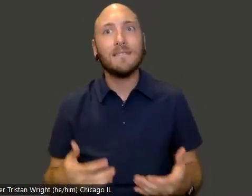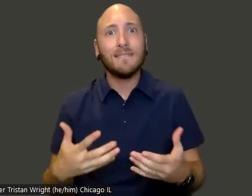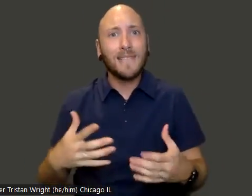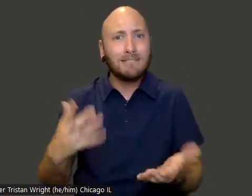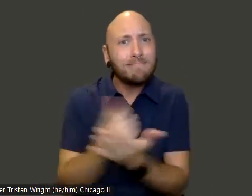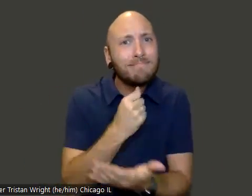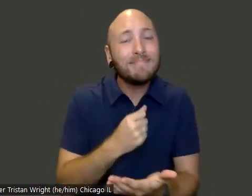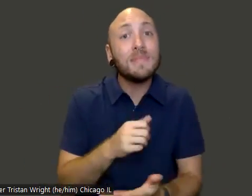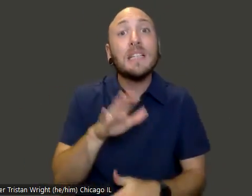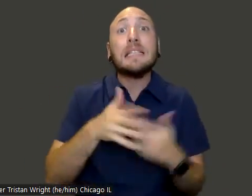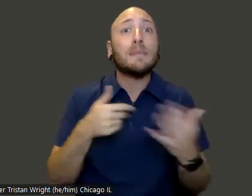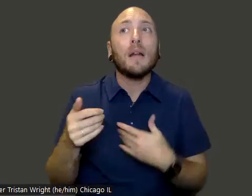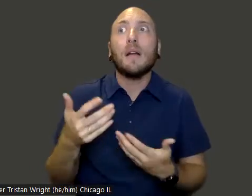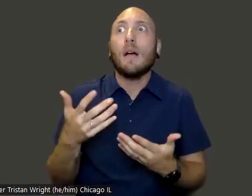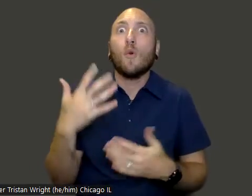out with us.